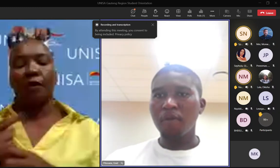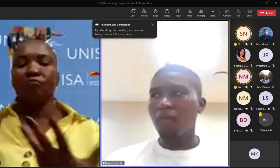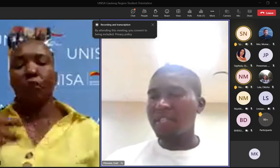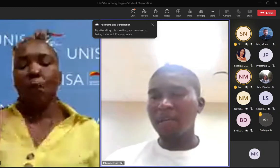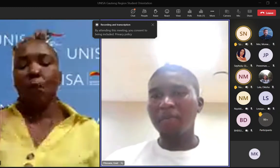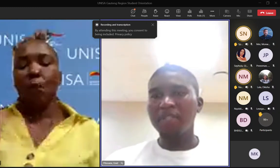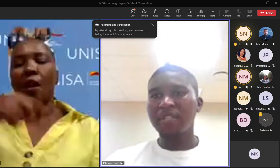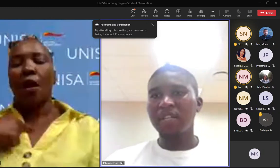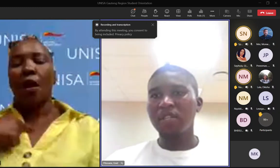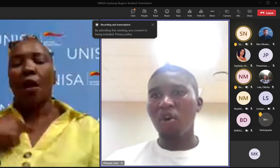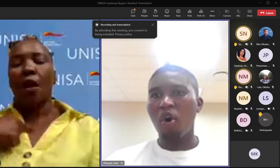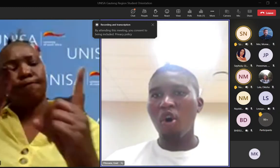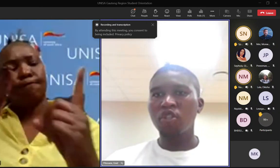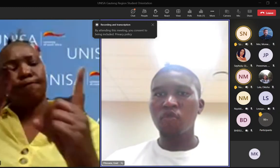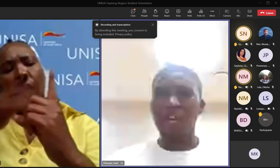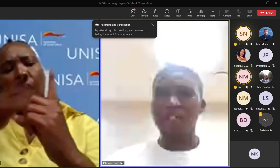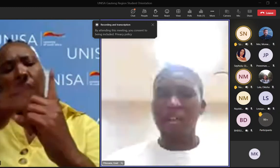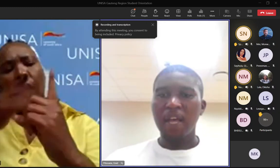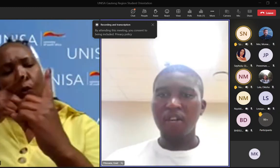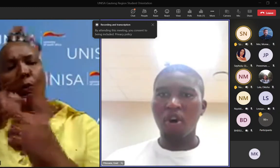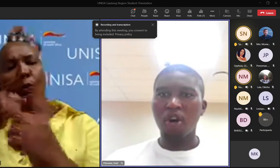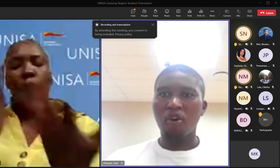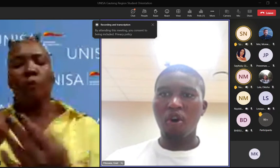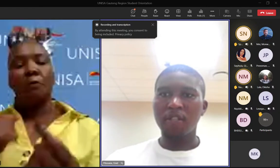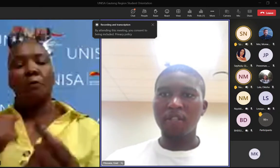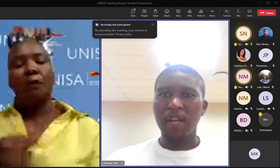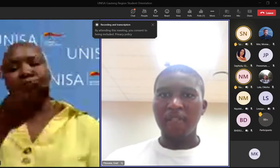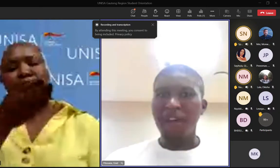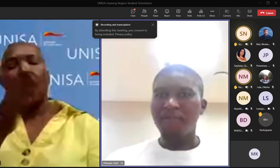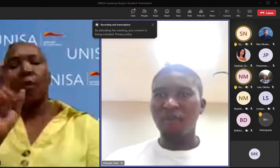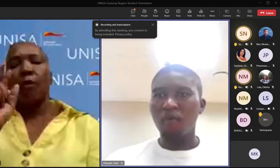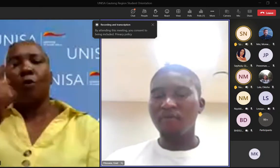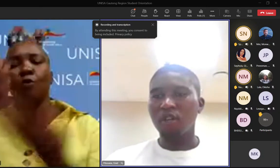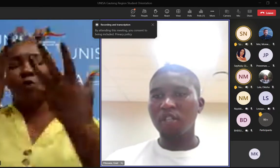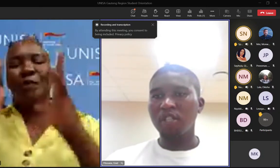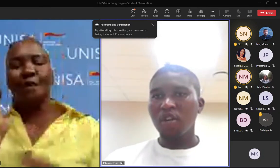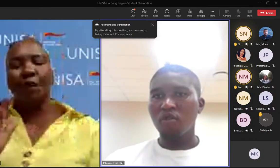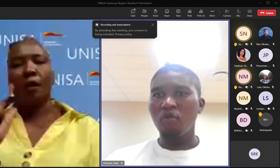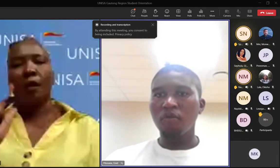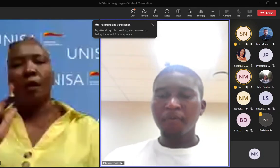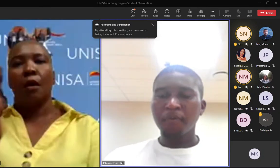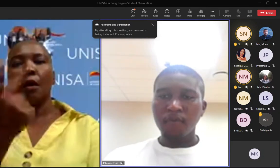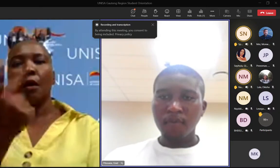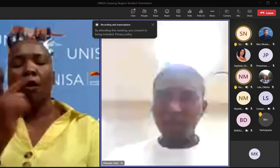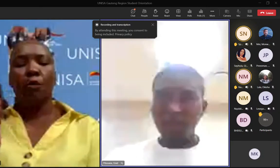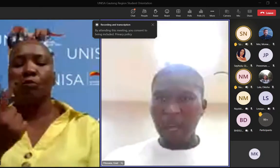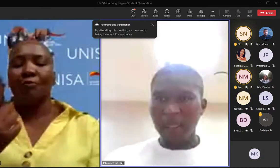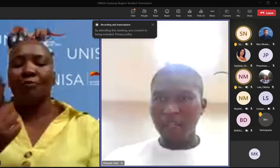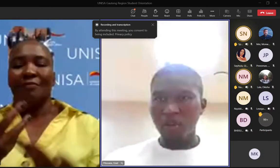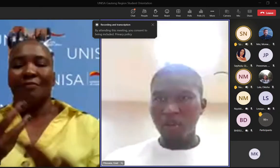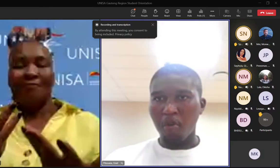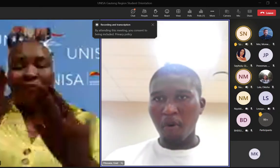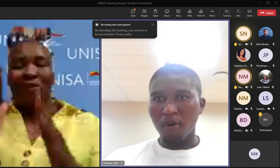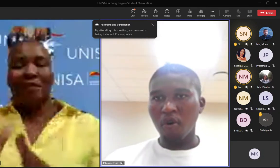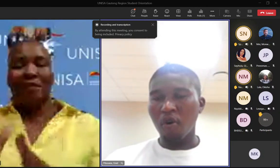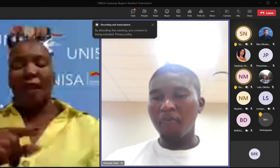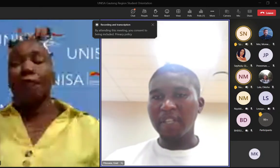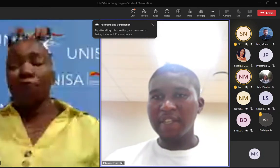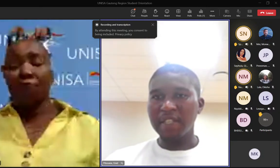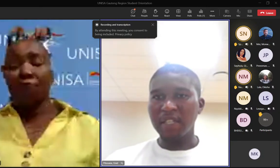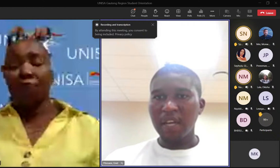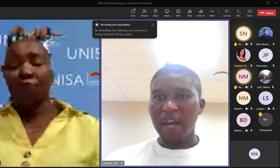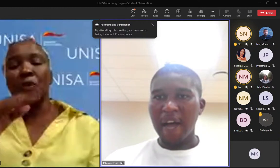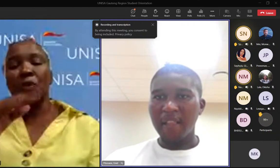a goal that we must represent all students at all costs therefore we've got no other